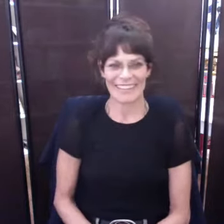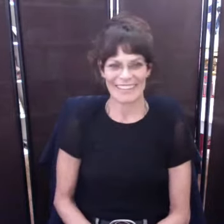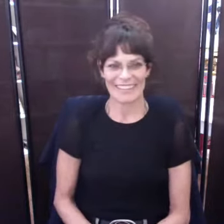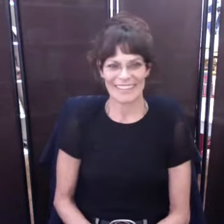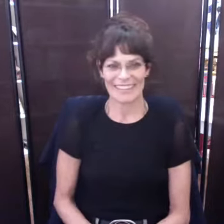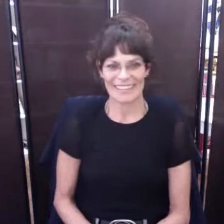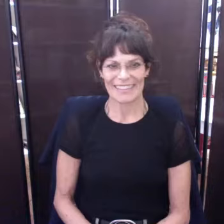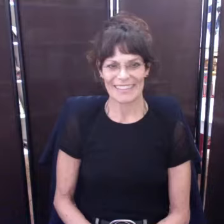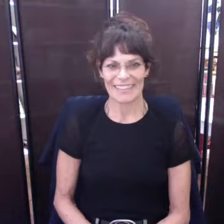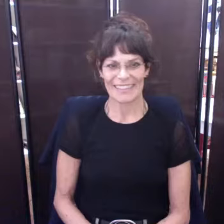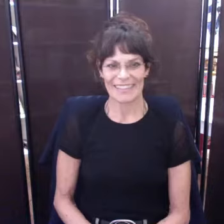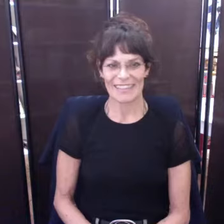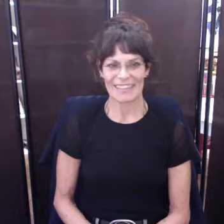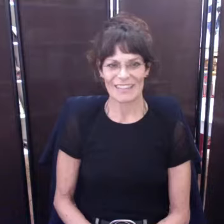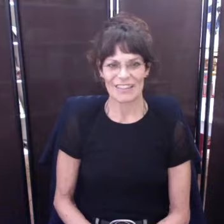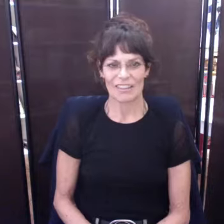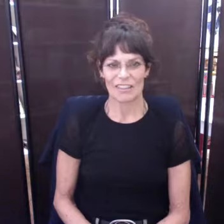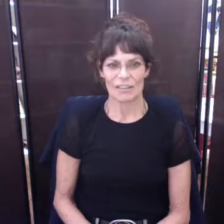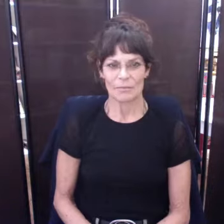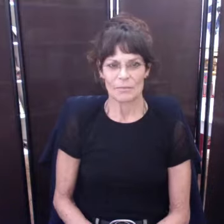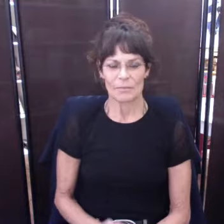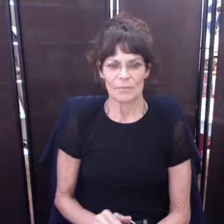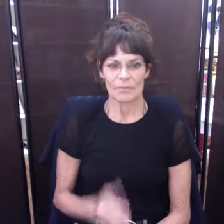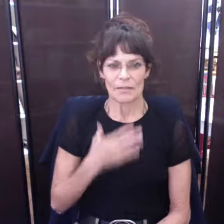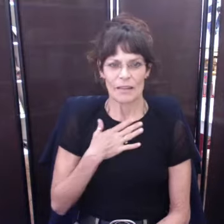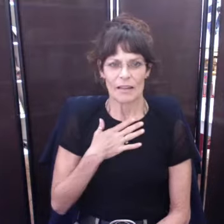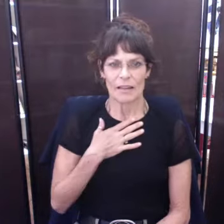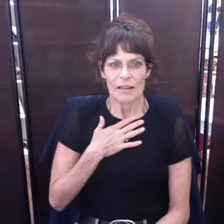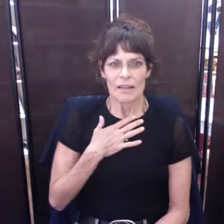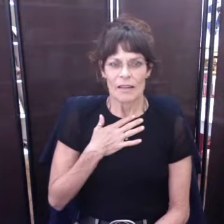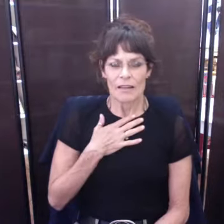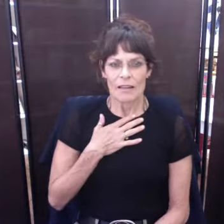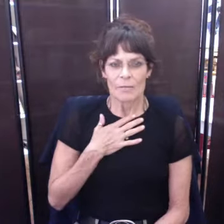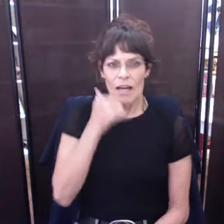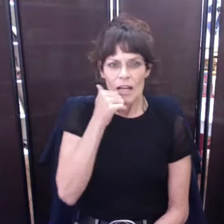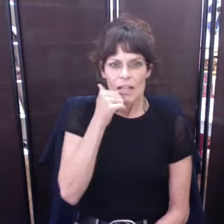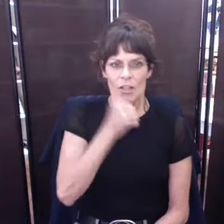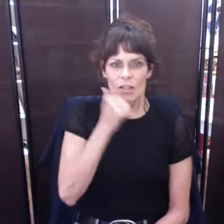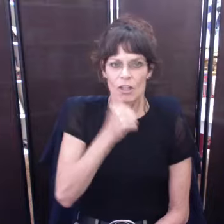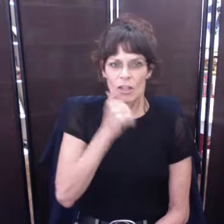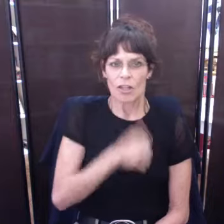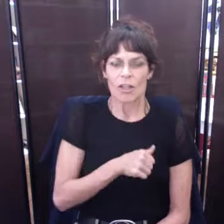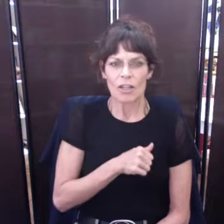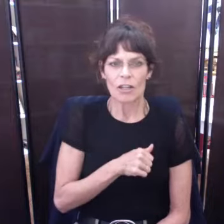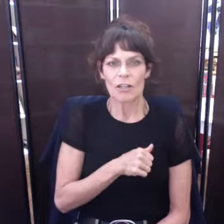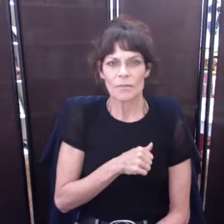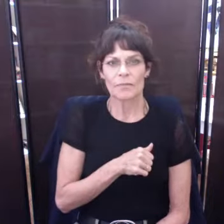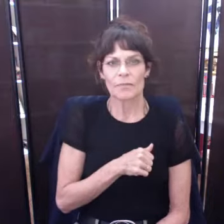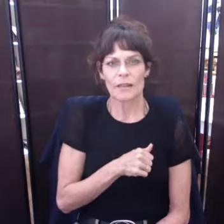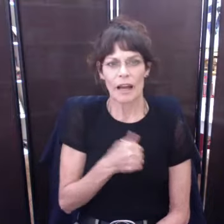I had that girl. I had Melissa Freilich. She was my girl. And Bill's guy was Abby Thatcher.